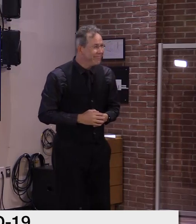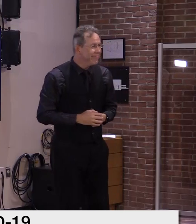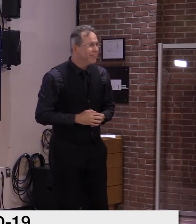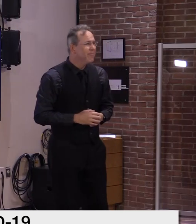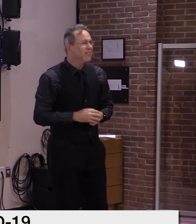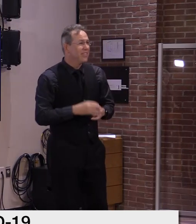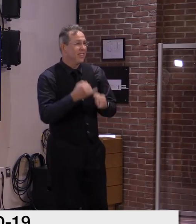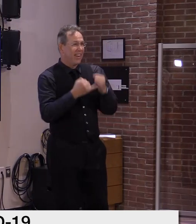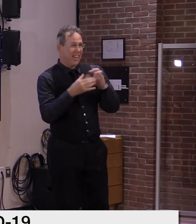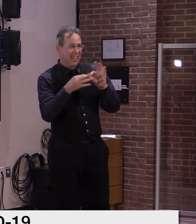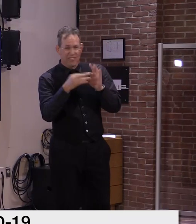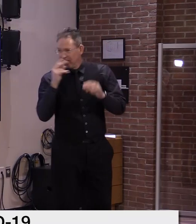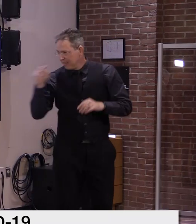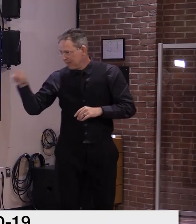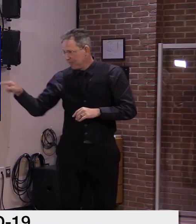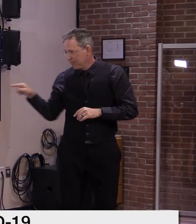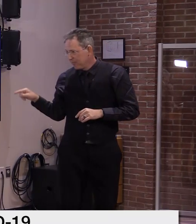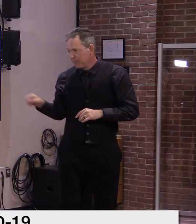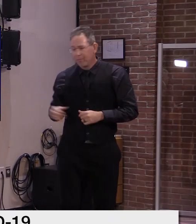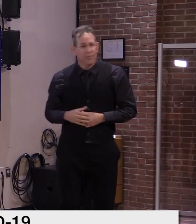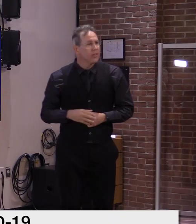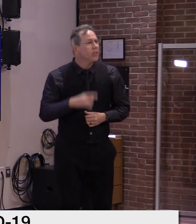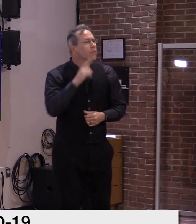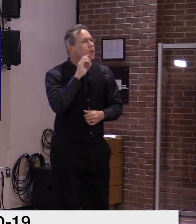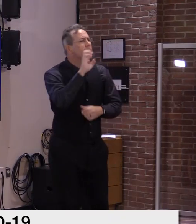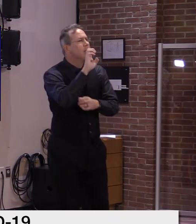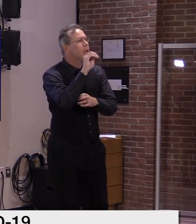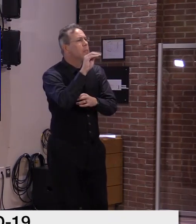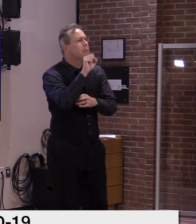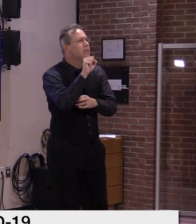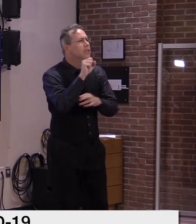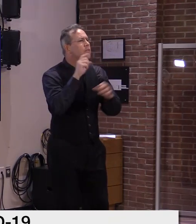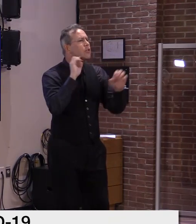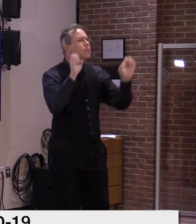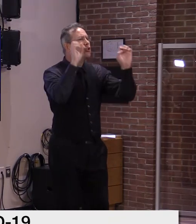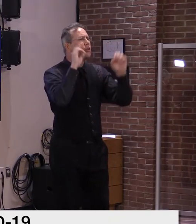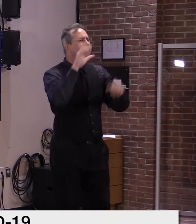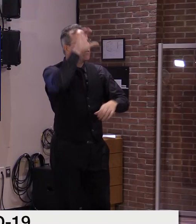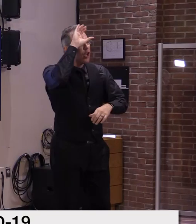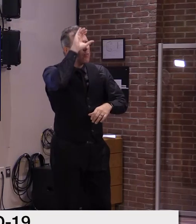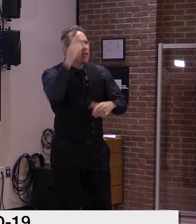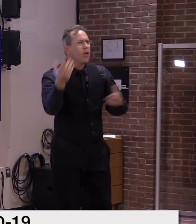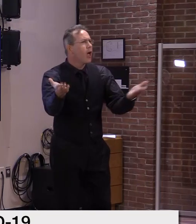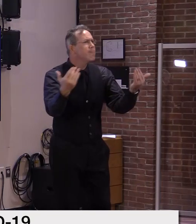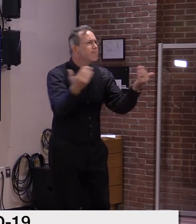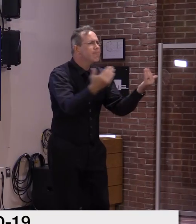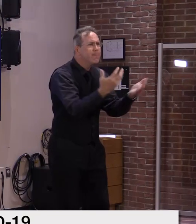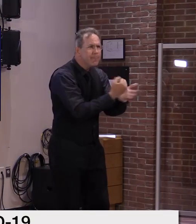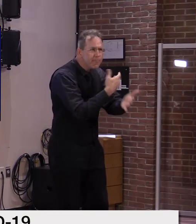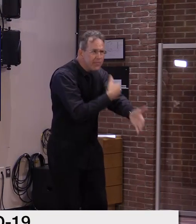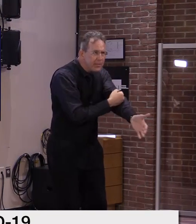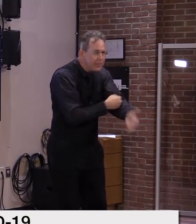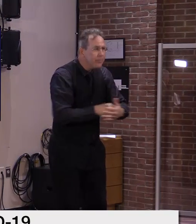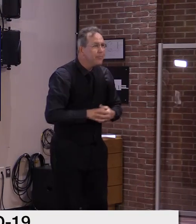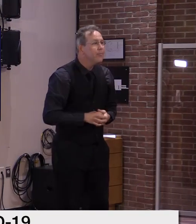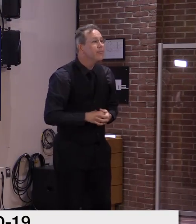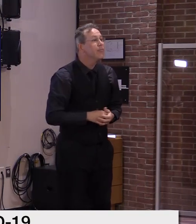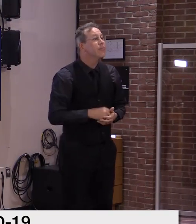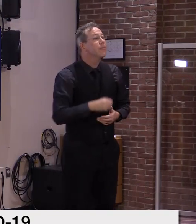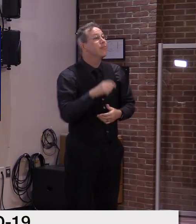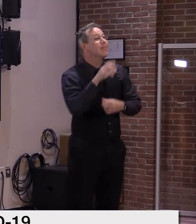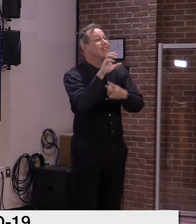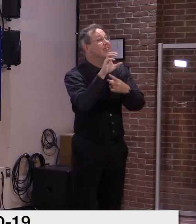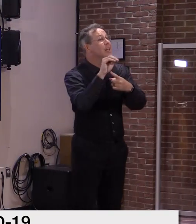across Vermont will open their doors and host vaccination clinics. EMS Week is traditionally reserved to celebrate